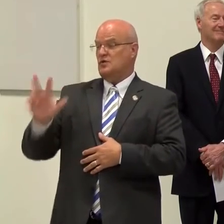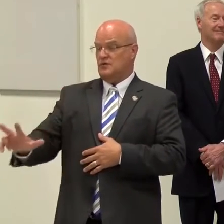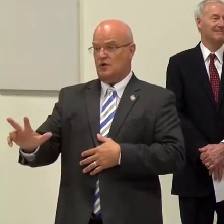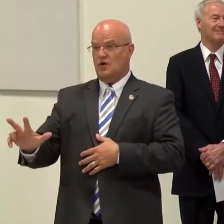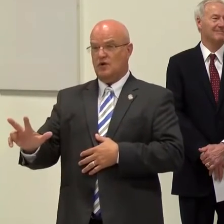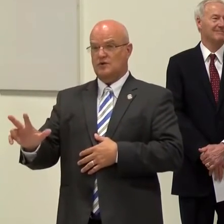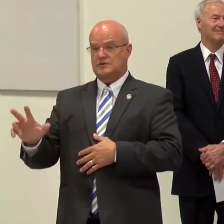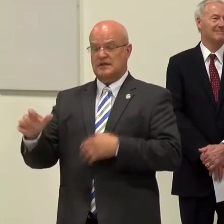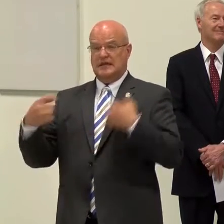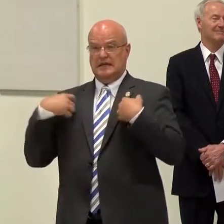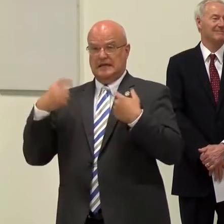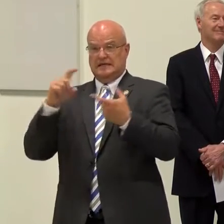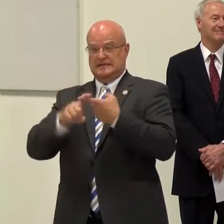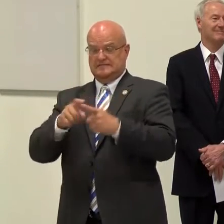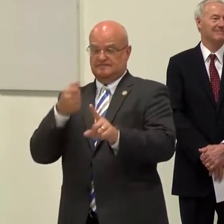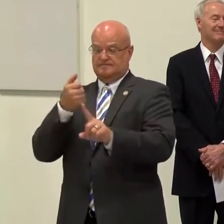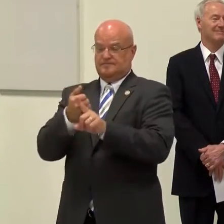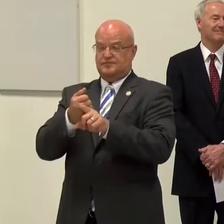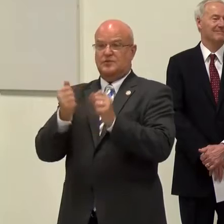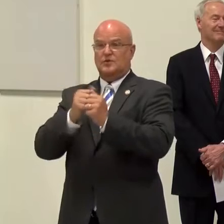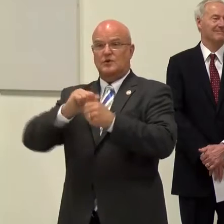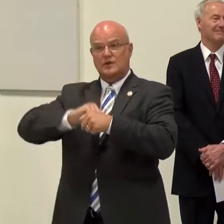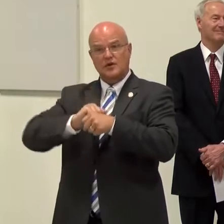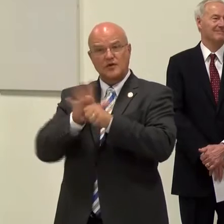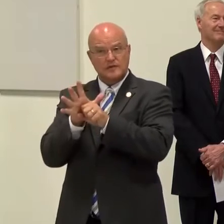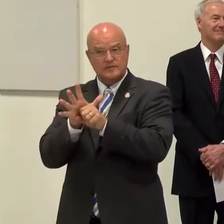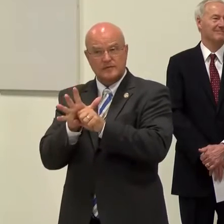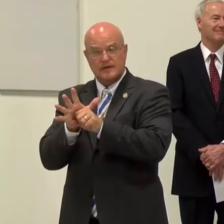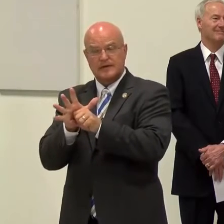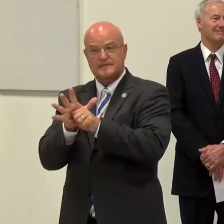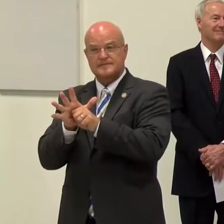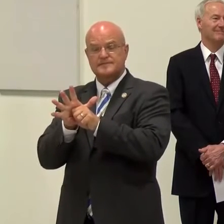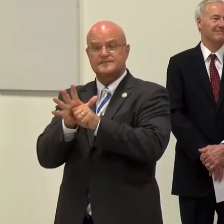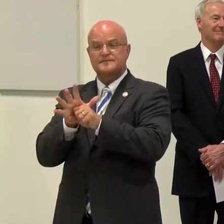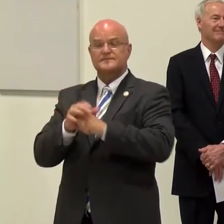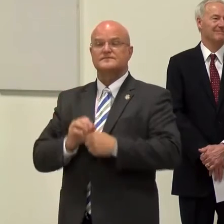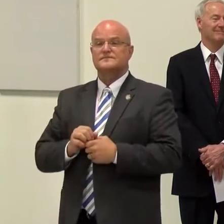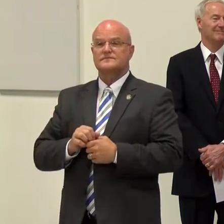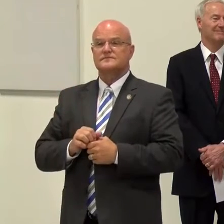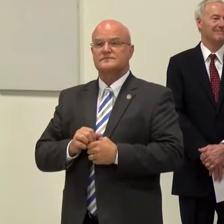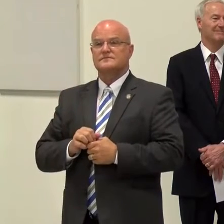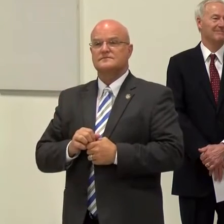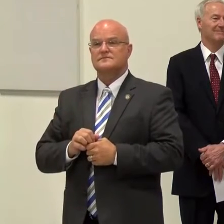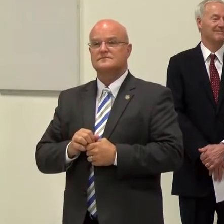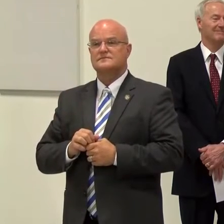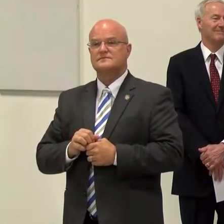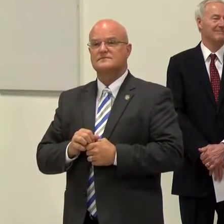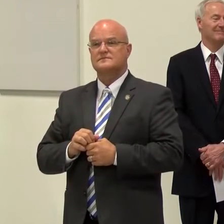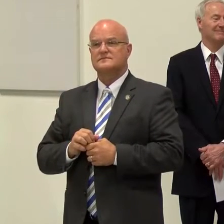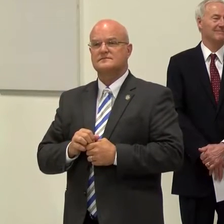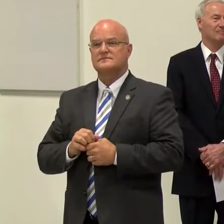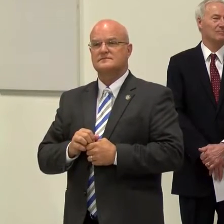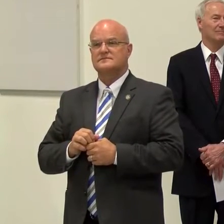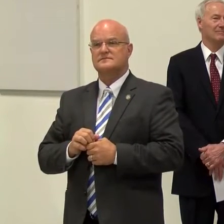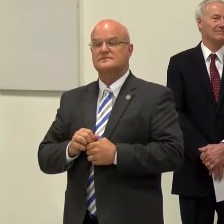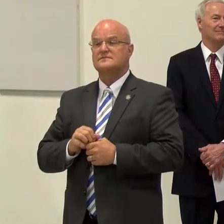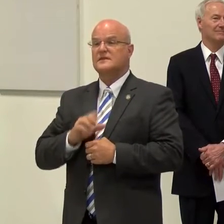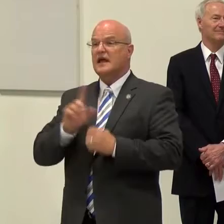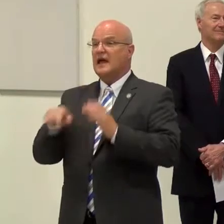Latino community have COVID. Y esto es muy significativo porque aproximadamente 1/3 parte de la población es latina aquí